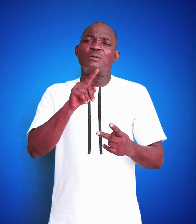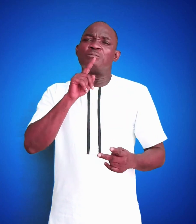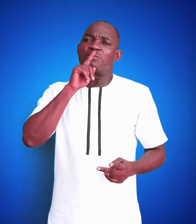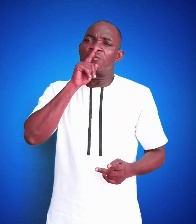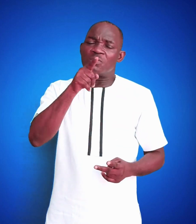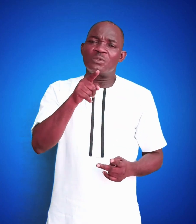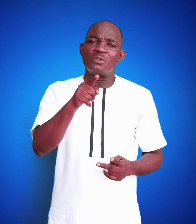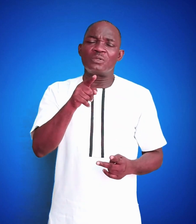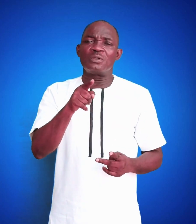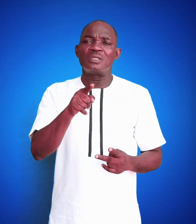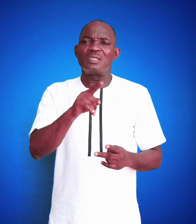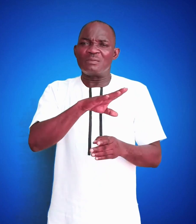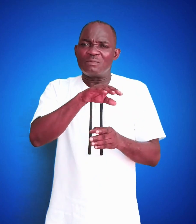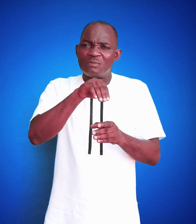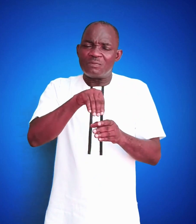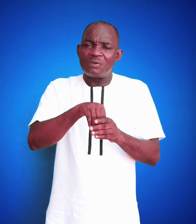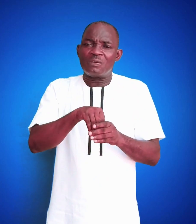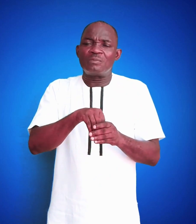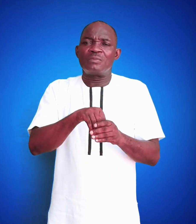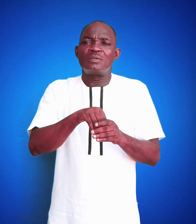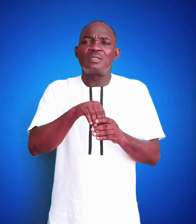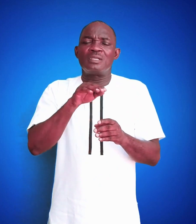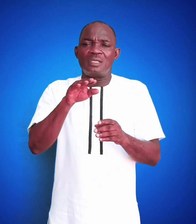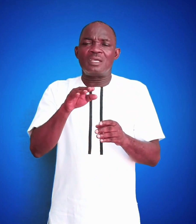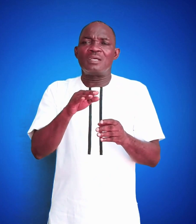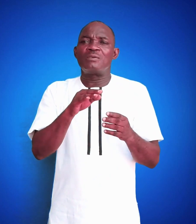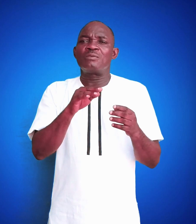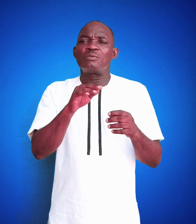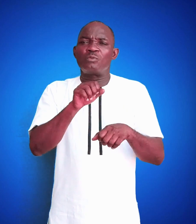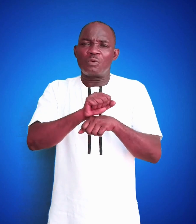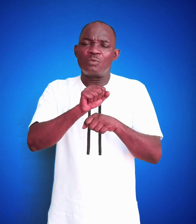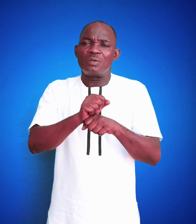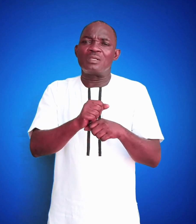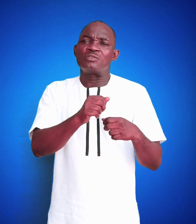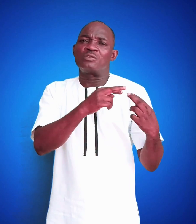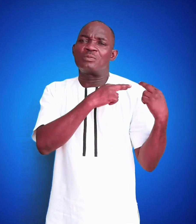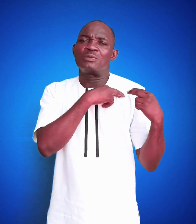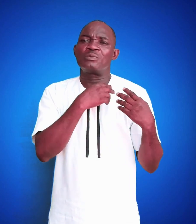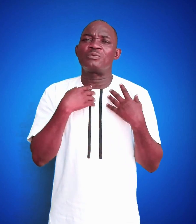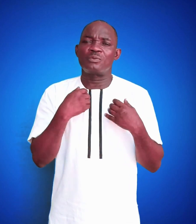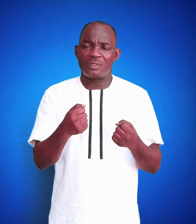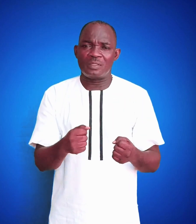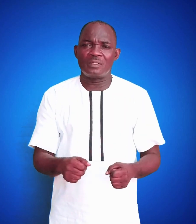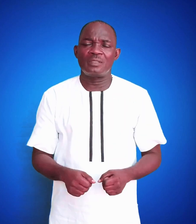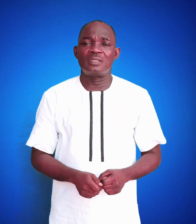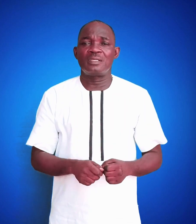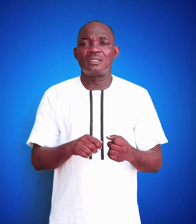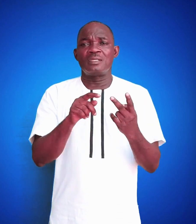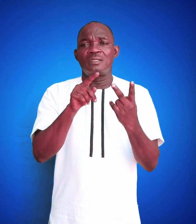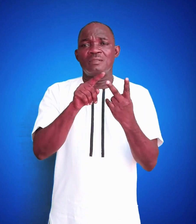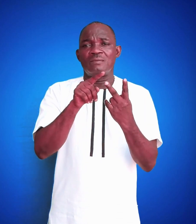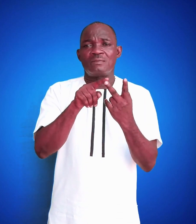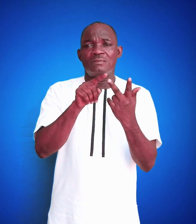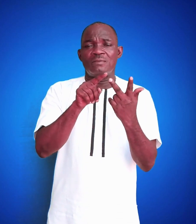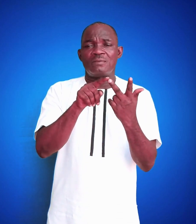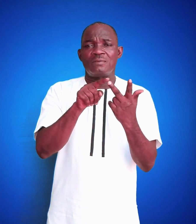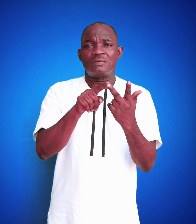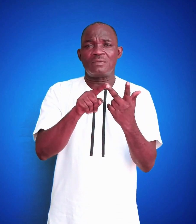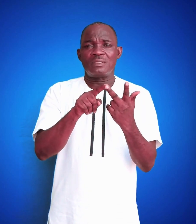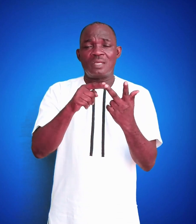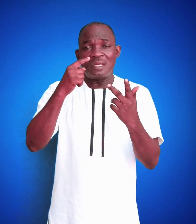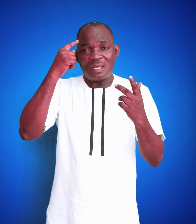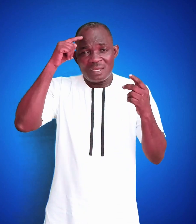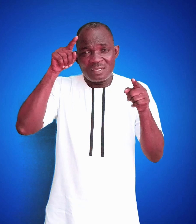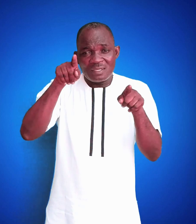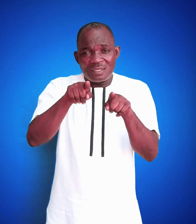Diligently undertake their co-responsibilities. 3.